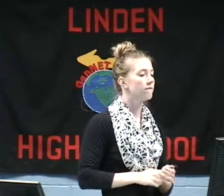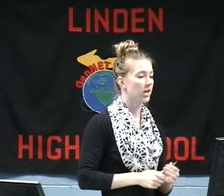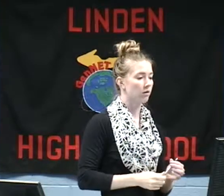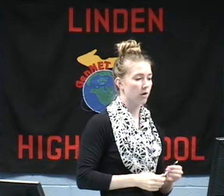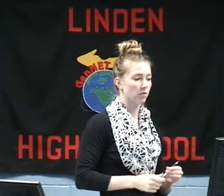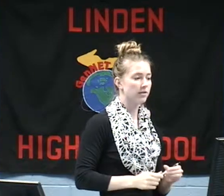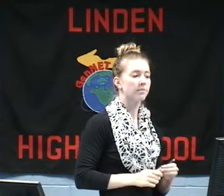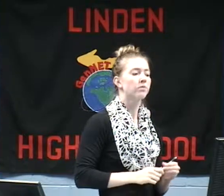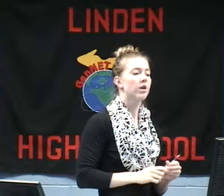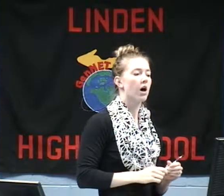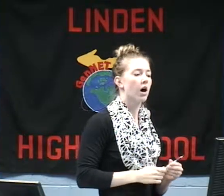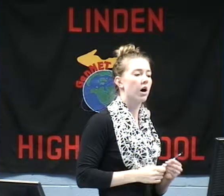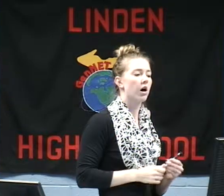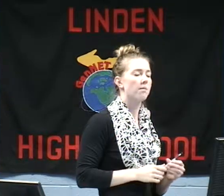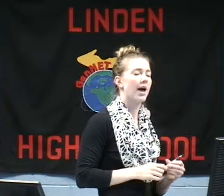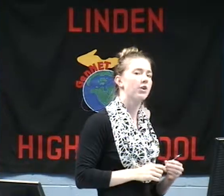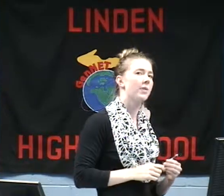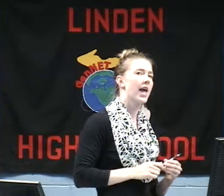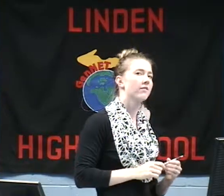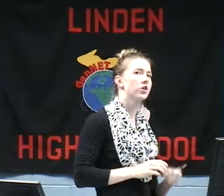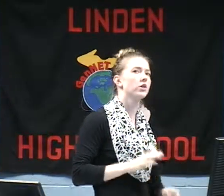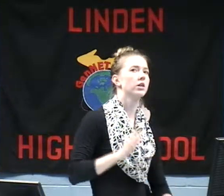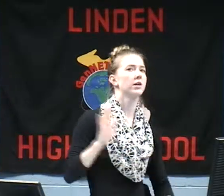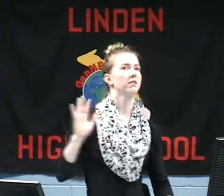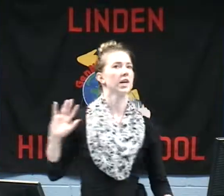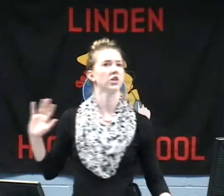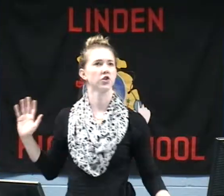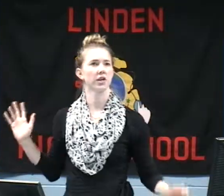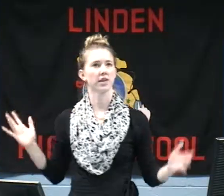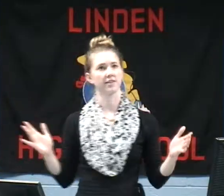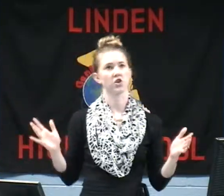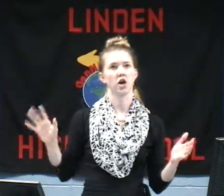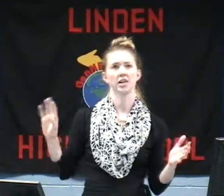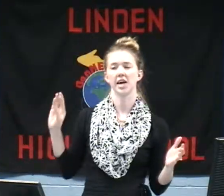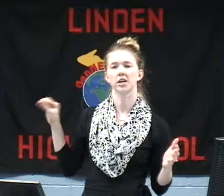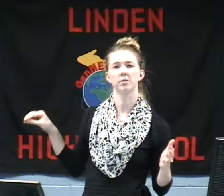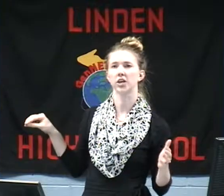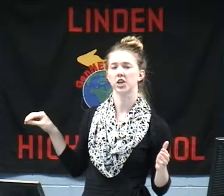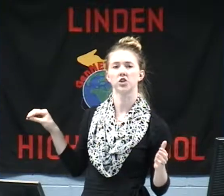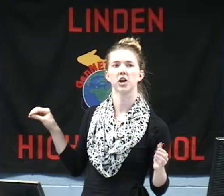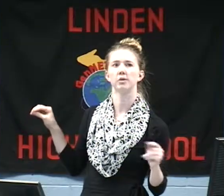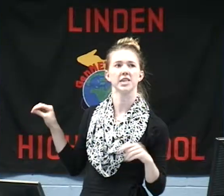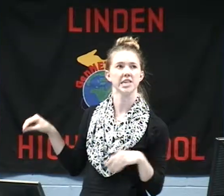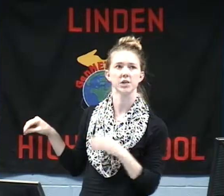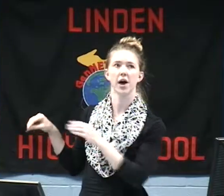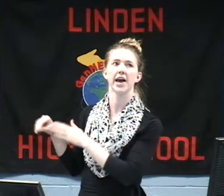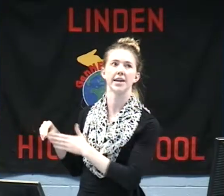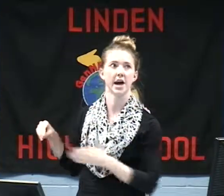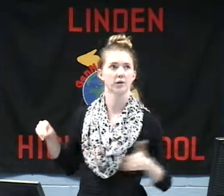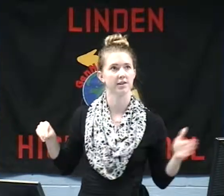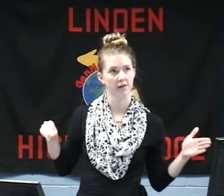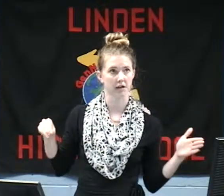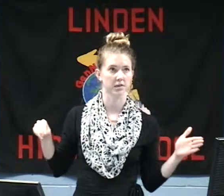Video phones. And you might have to do a little bit of a history because telecommunications started with TTY and now it's developed